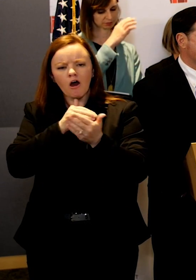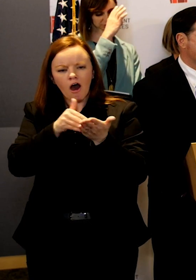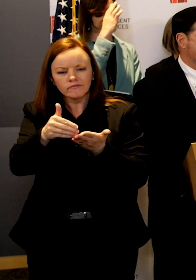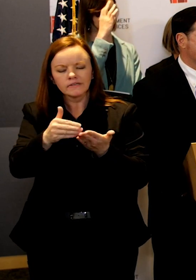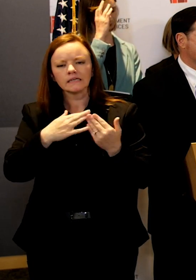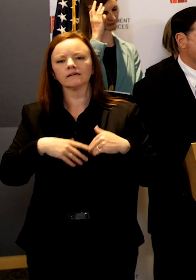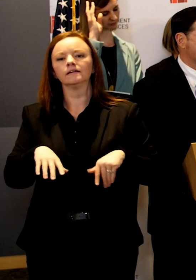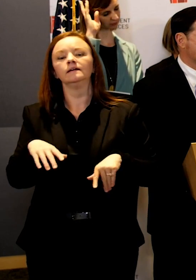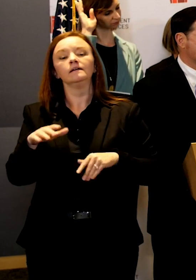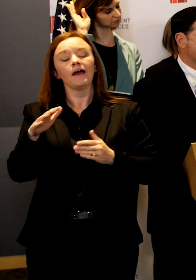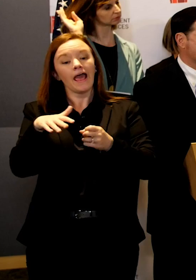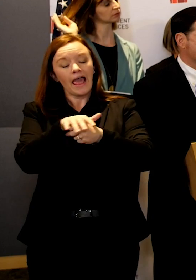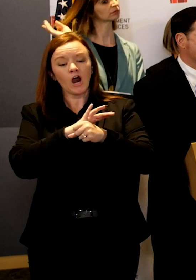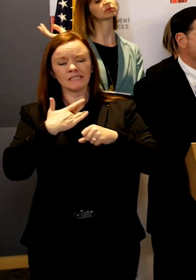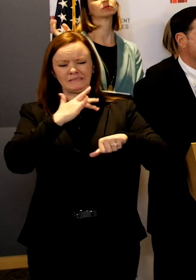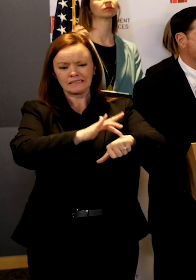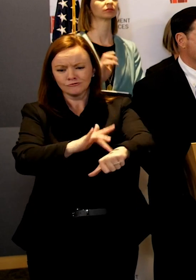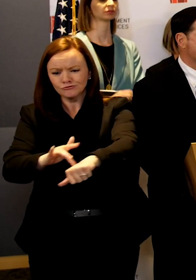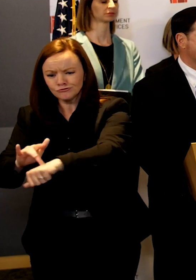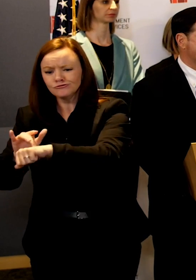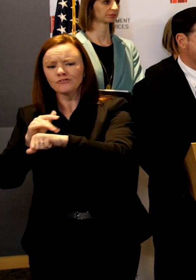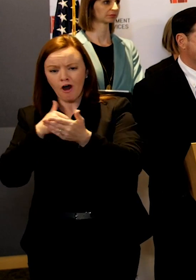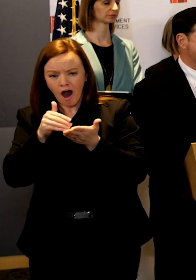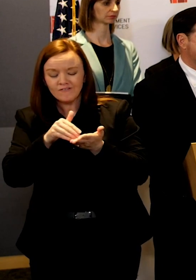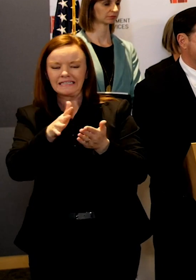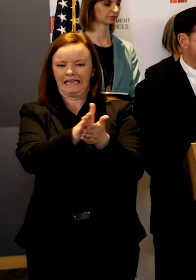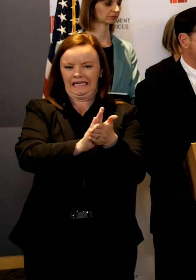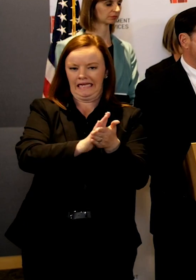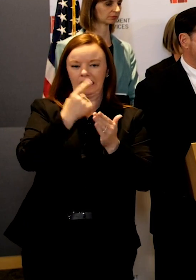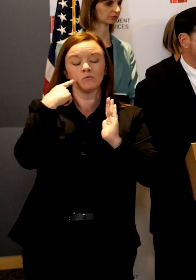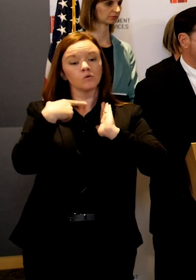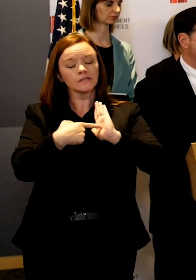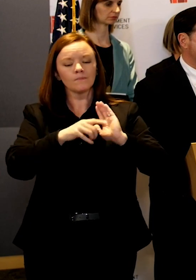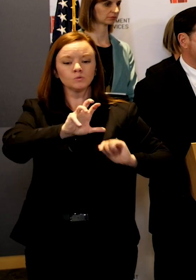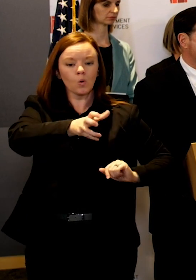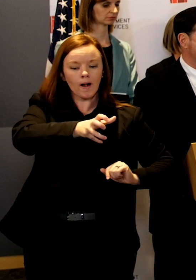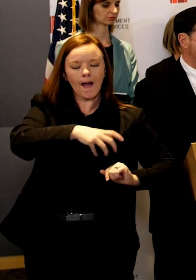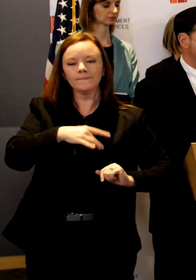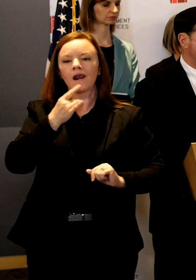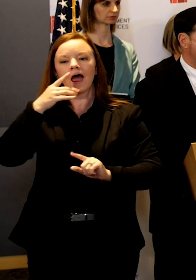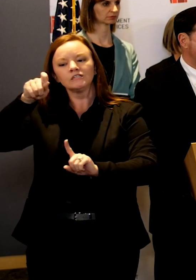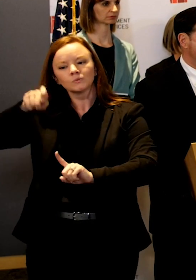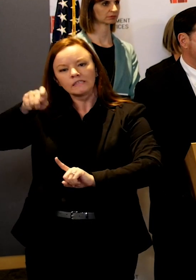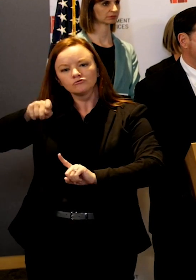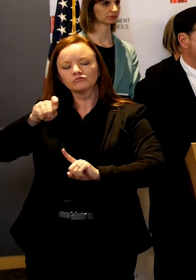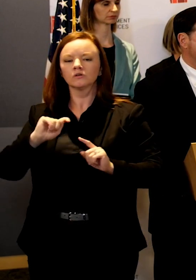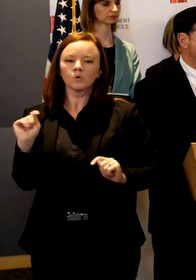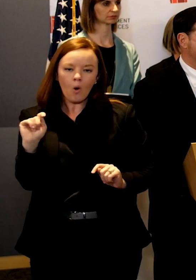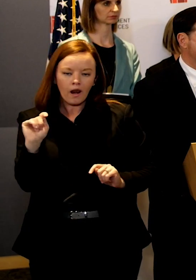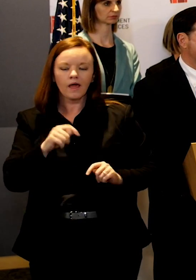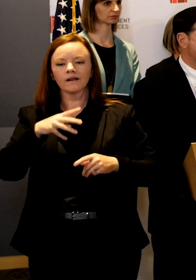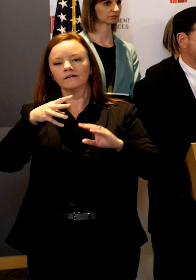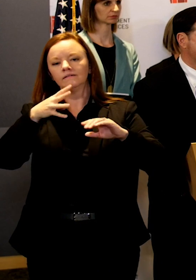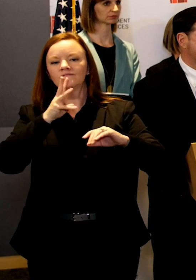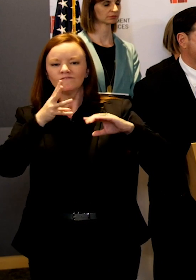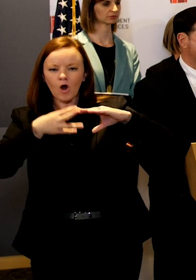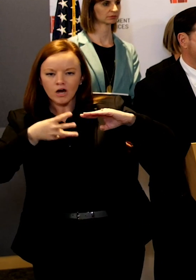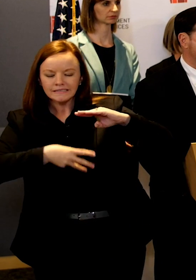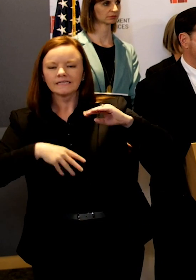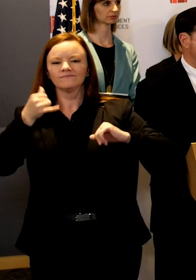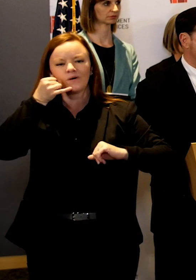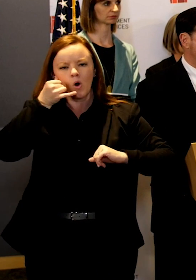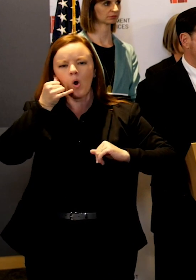those high-touch areas in your house, like doorknobs, light switches, toilets, faucets, and phones. Stay away